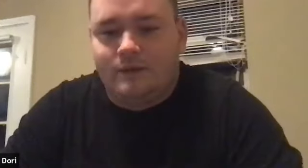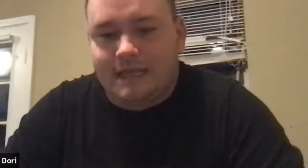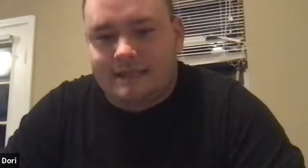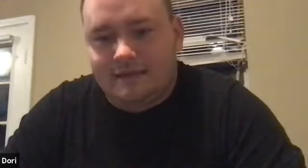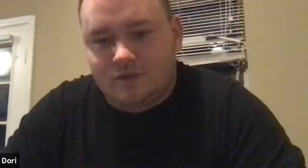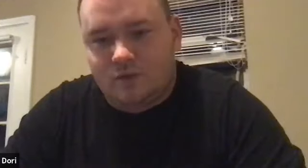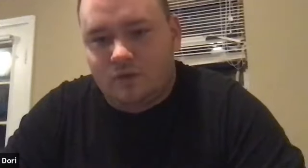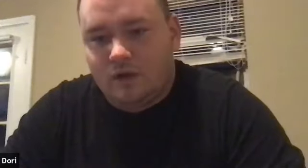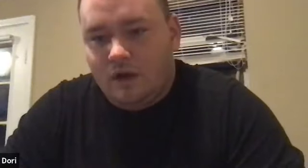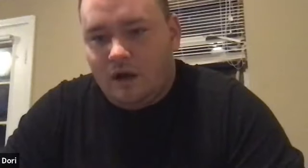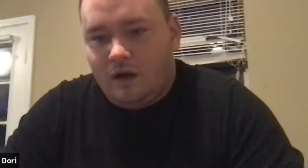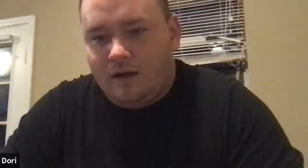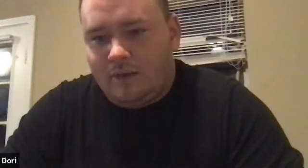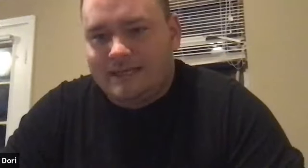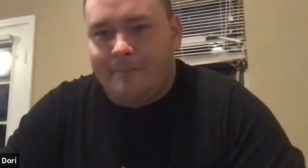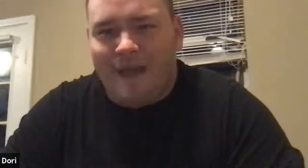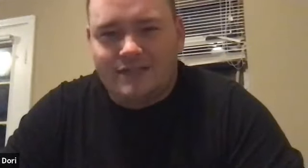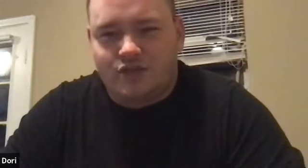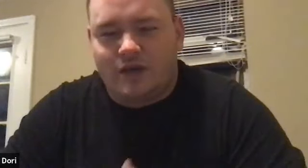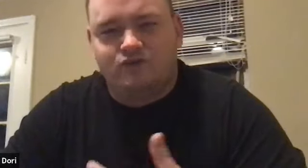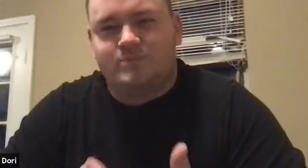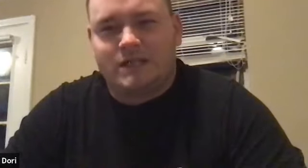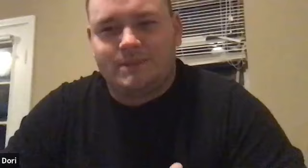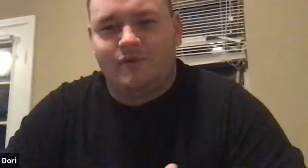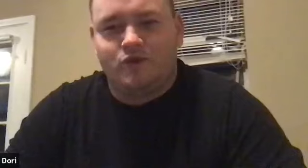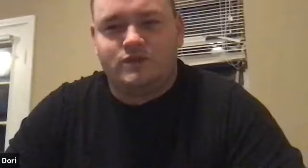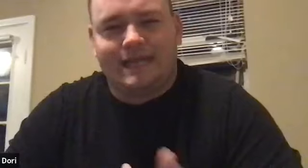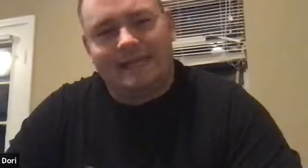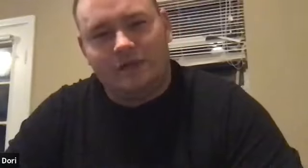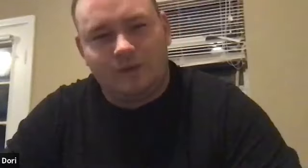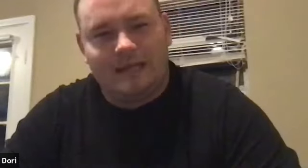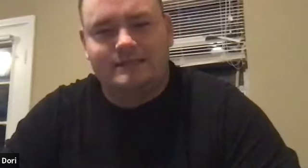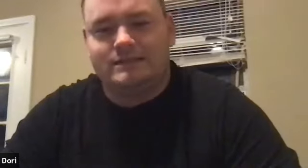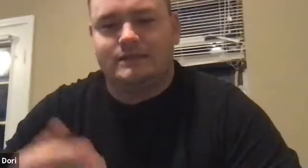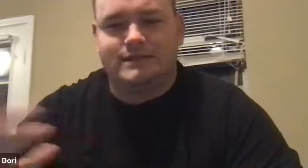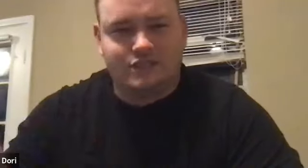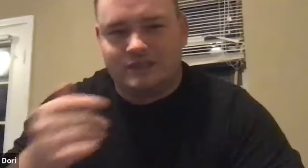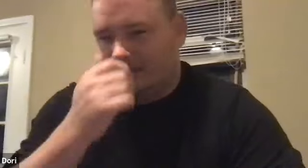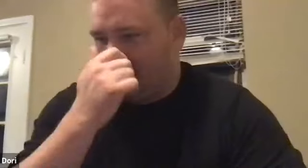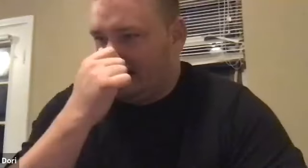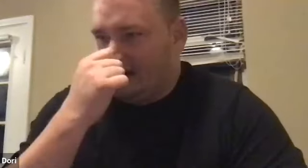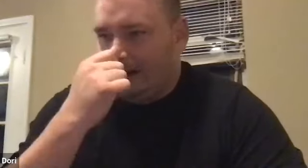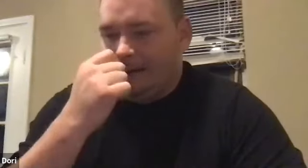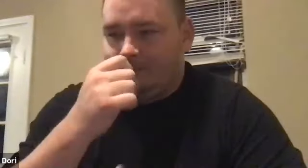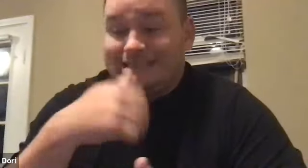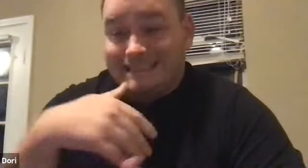was at the deaf school. I was an ambassador. I was responsible for taking in new kids and teaching them my senior